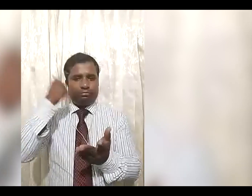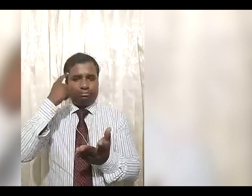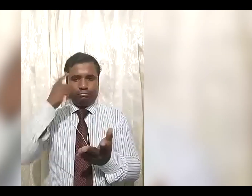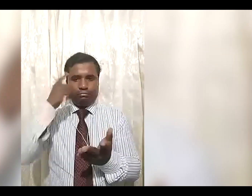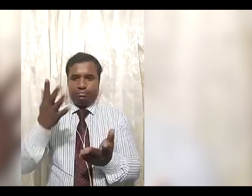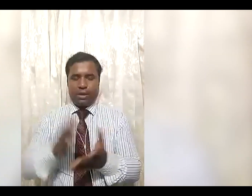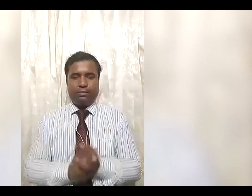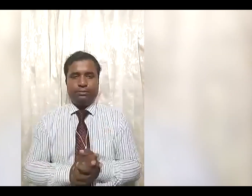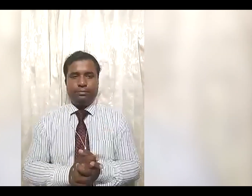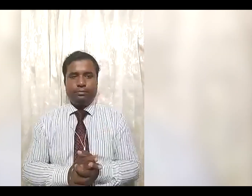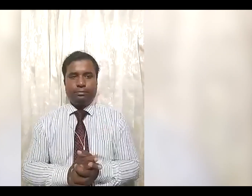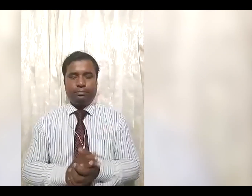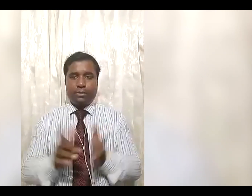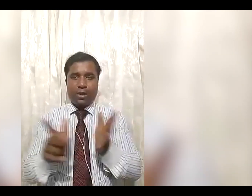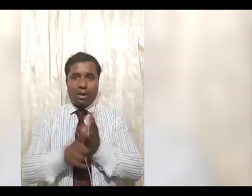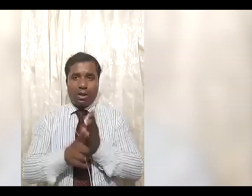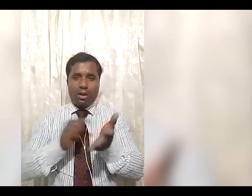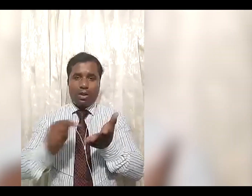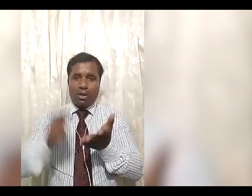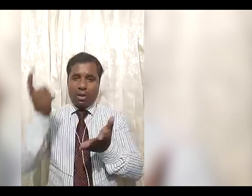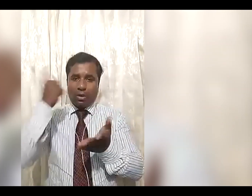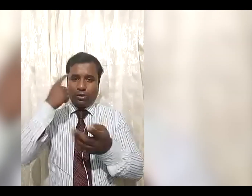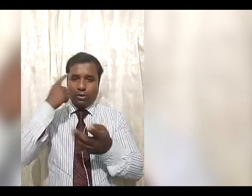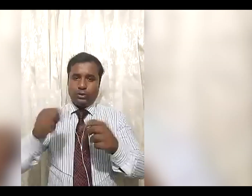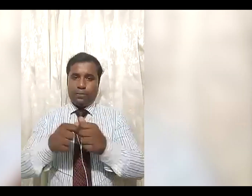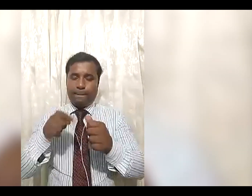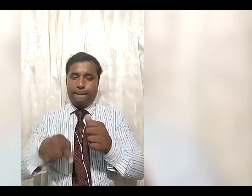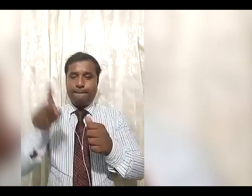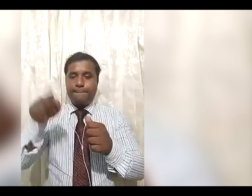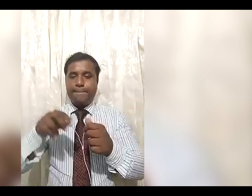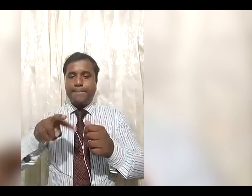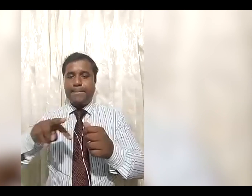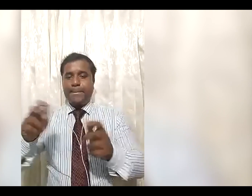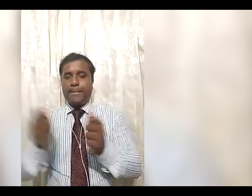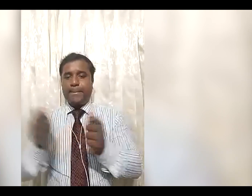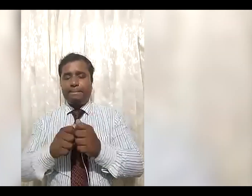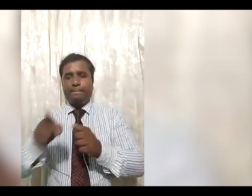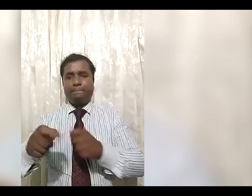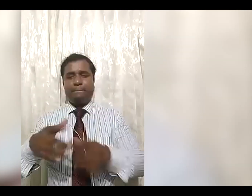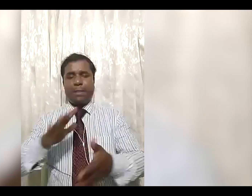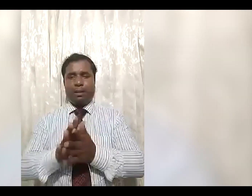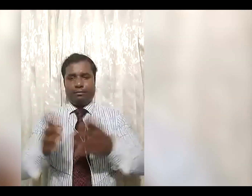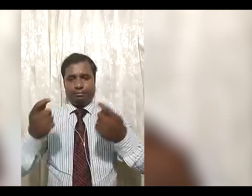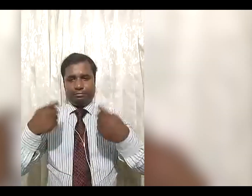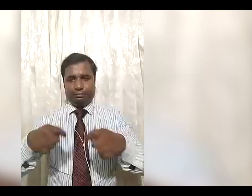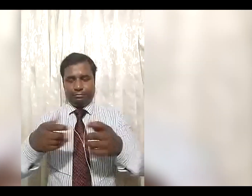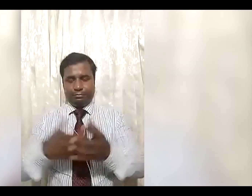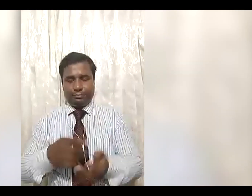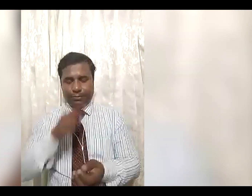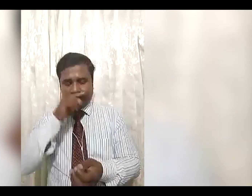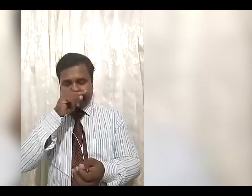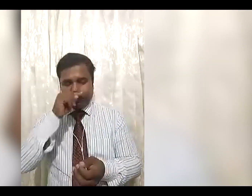our law as well. So this is another big factor. So second issue, the